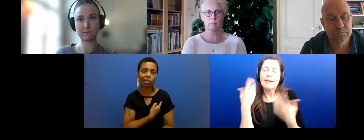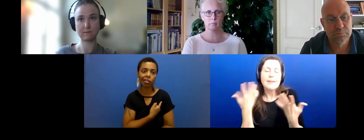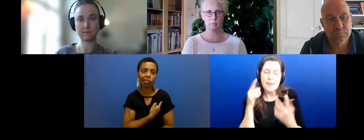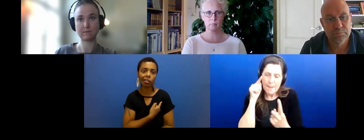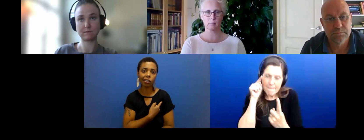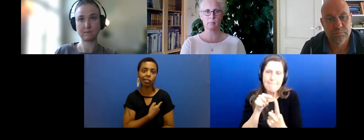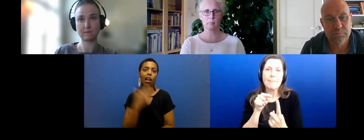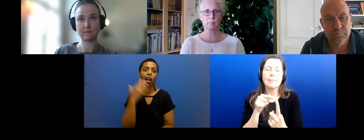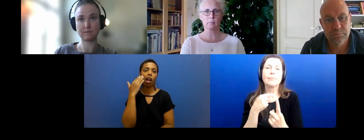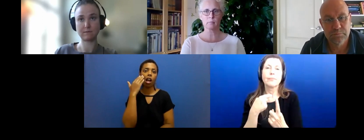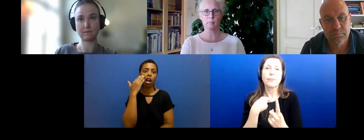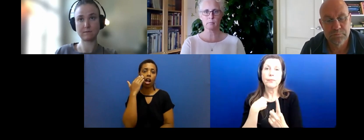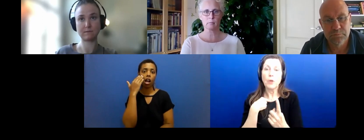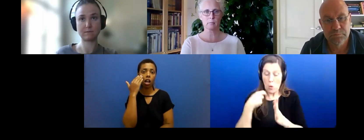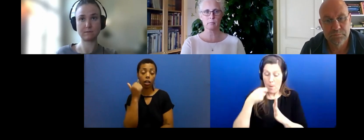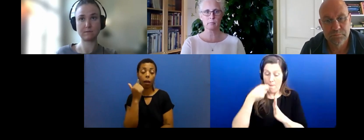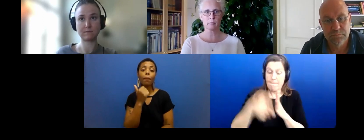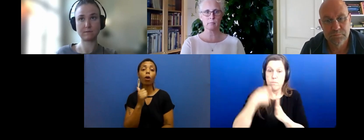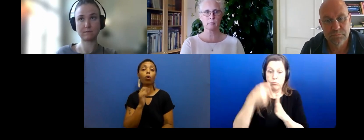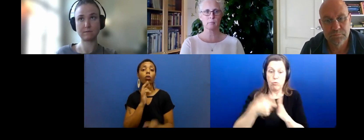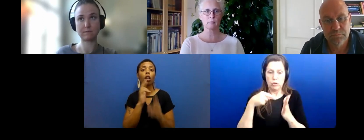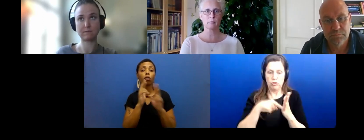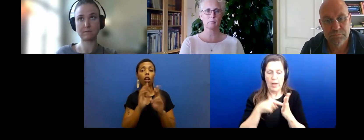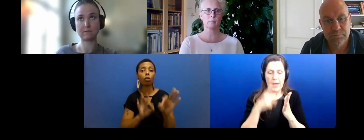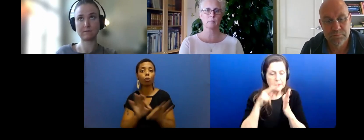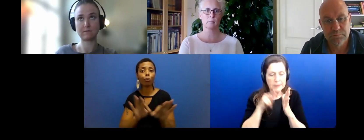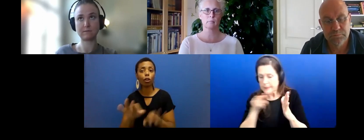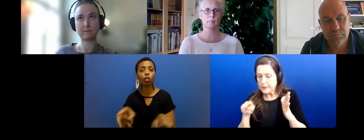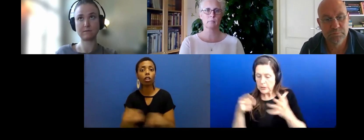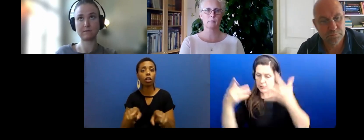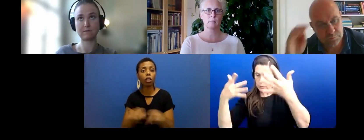project's results, and that we could also,